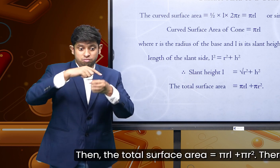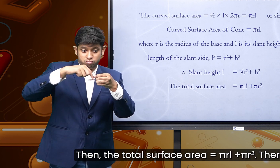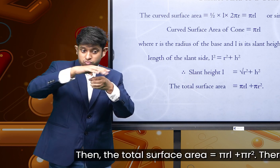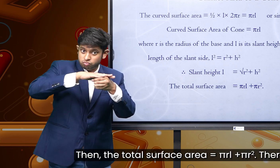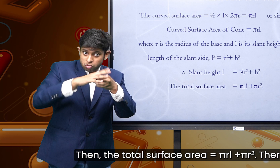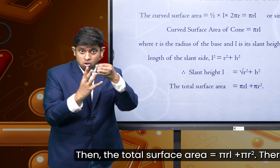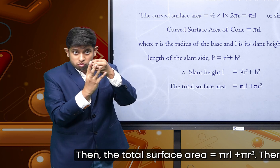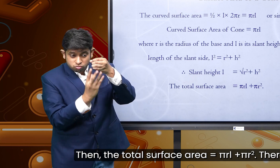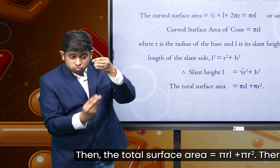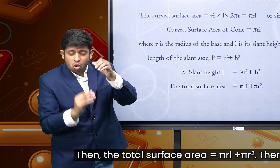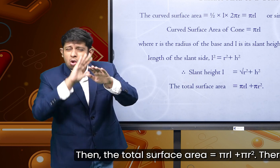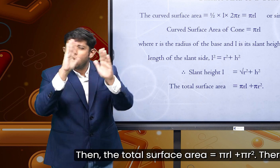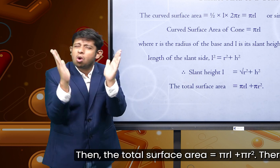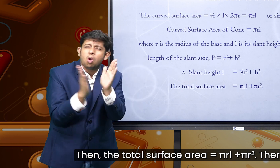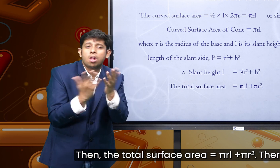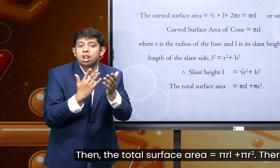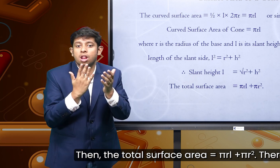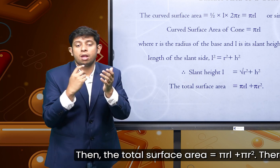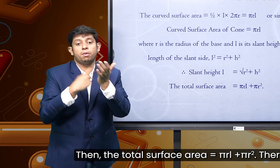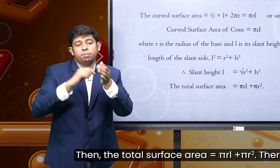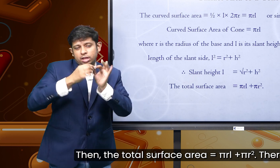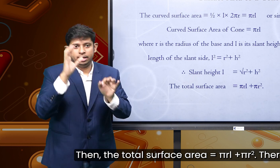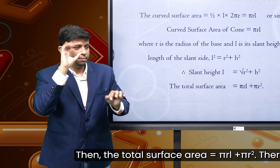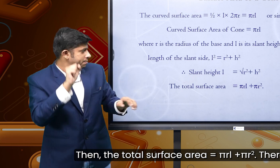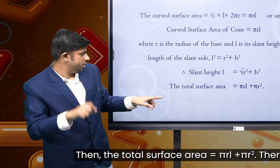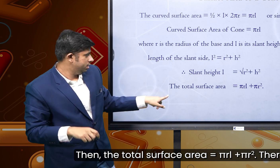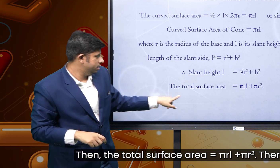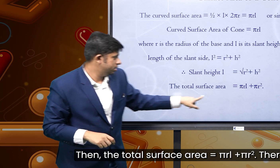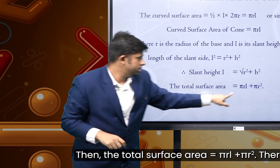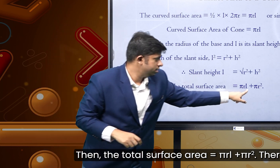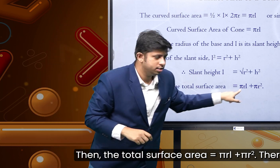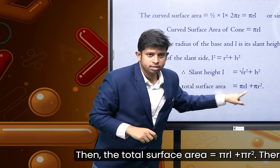then the total surface area is equal to pi r L plus pi r square.